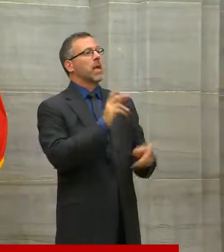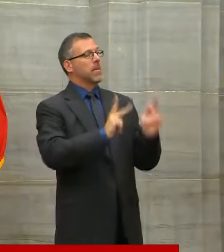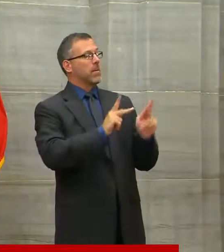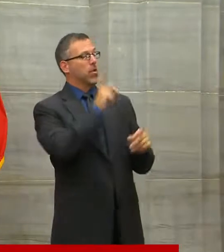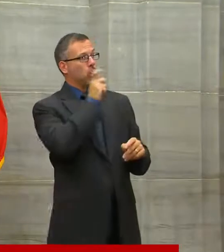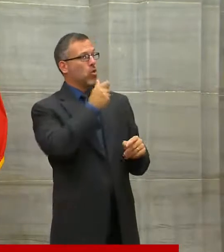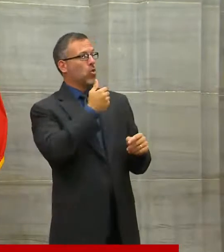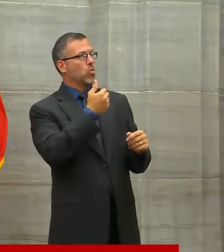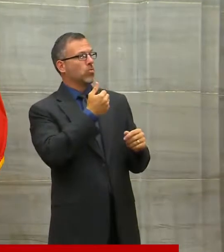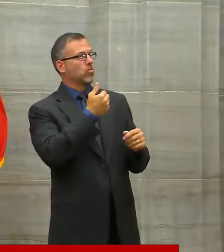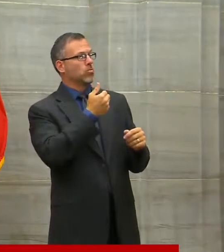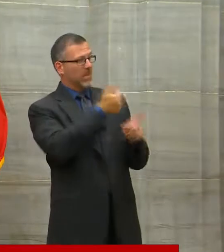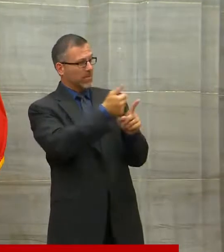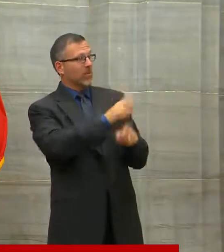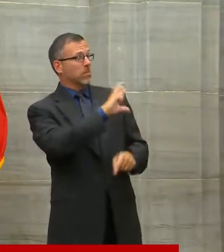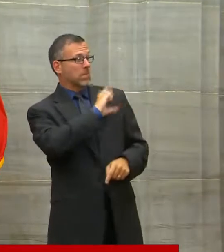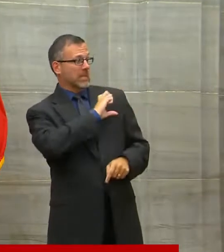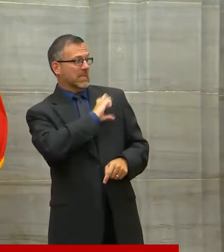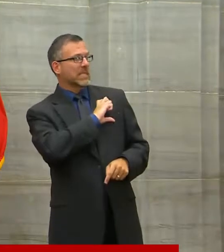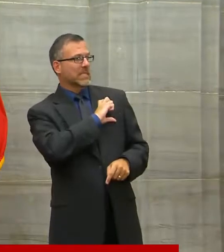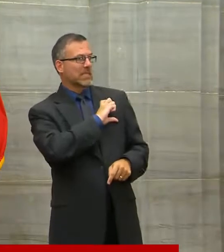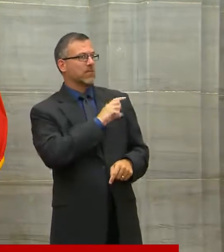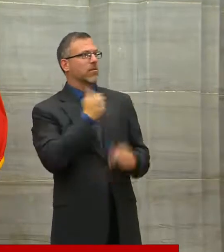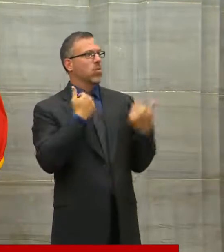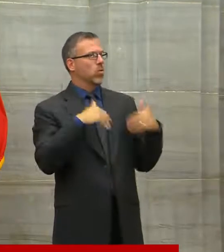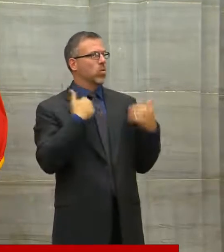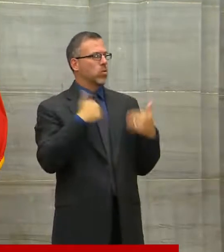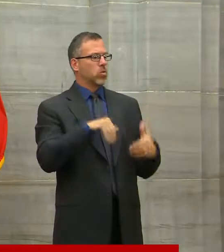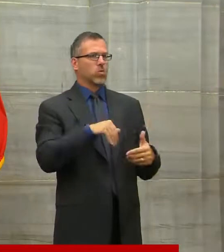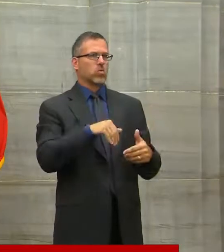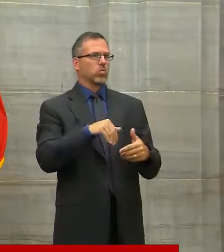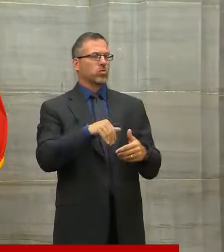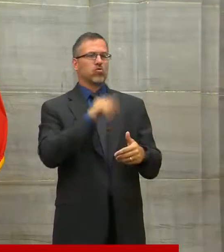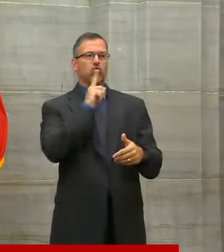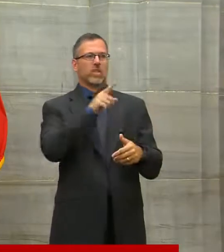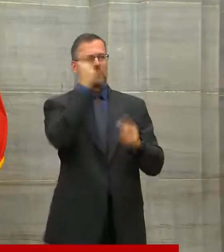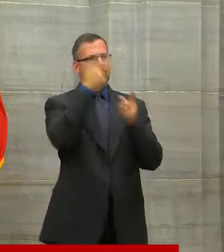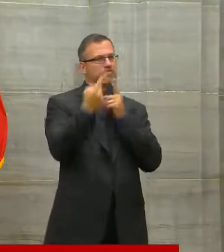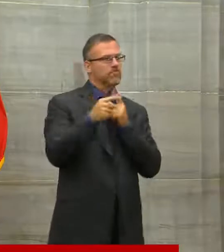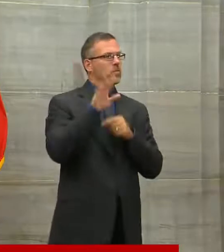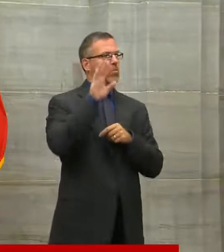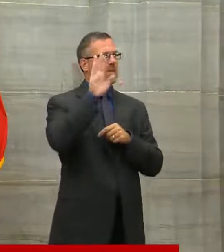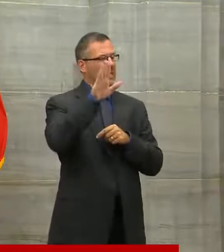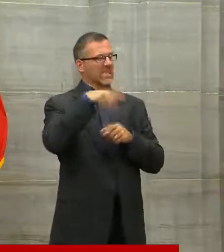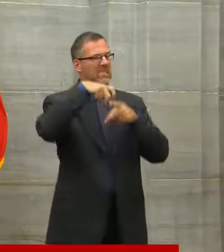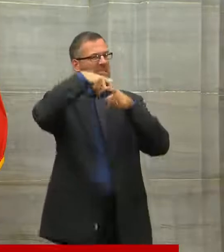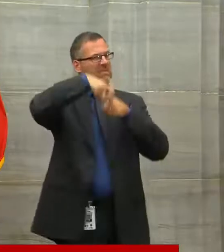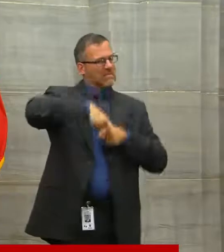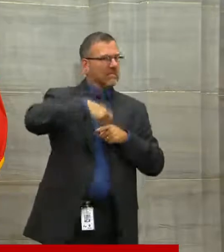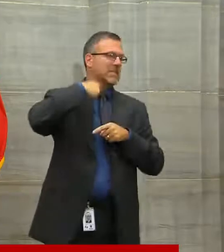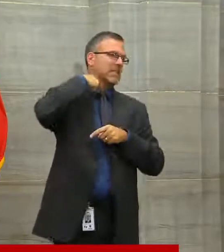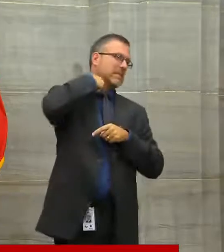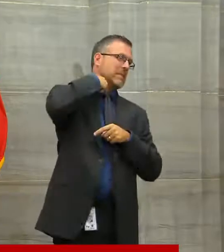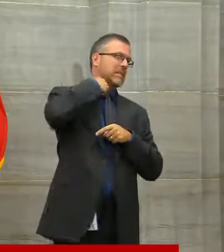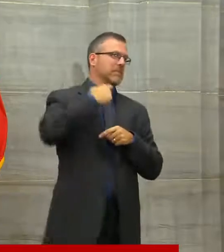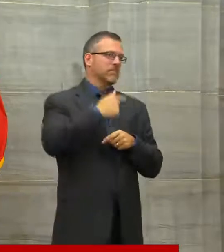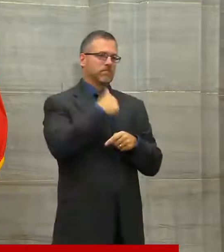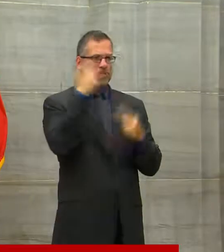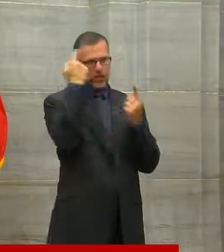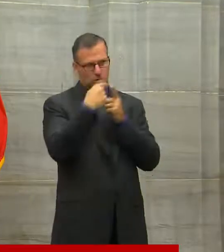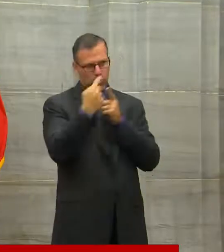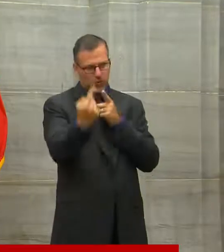high. We accept this high standard. As a goal, we continue to provide the highest level of leadership in public